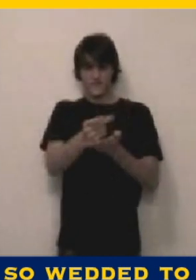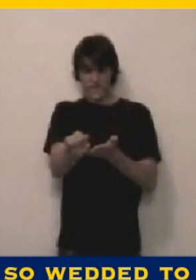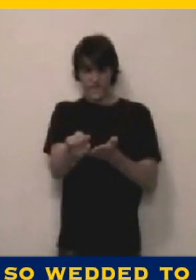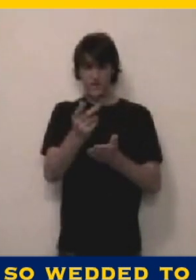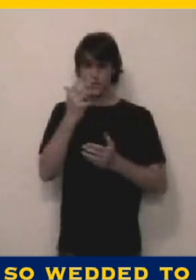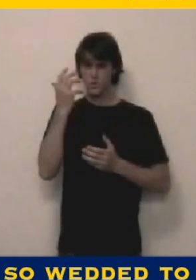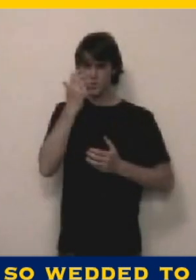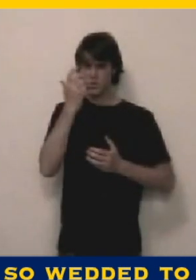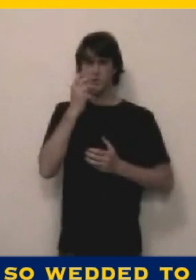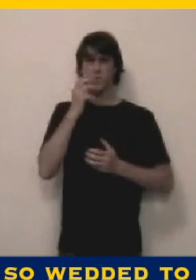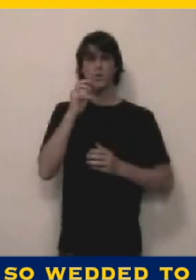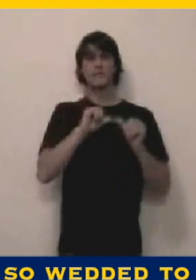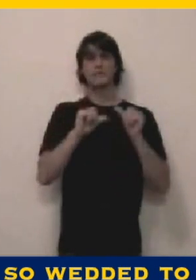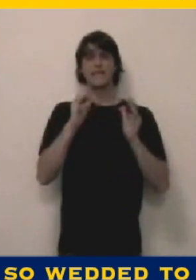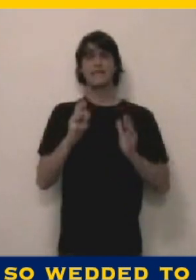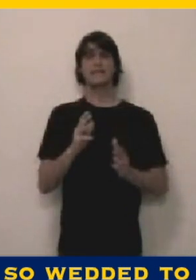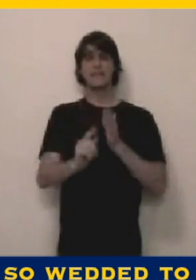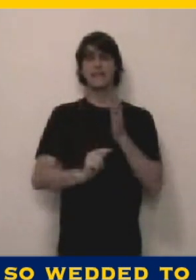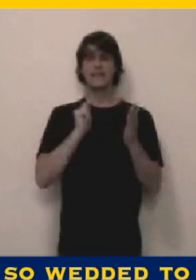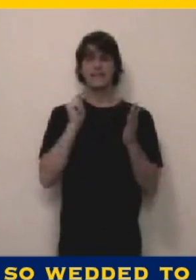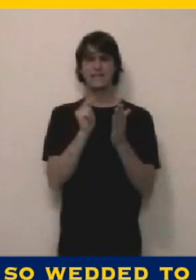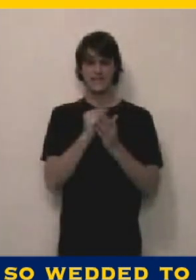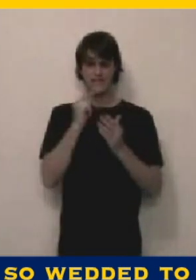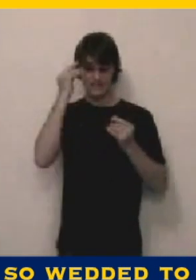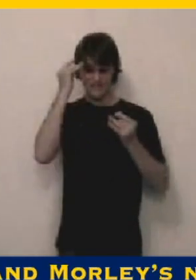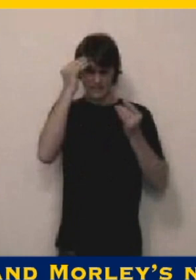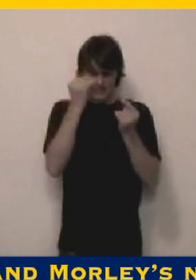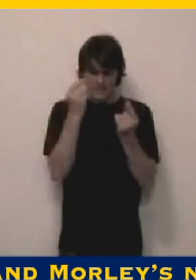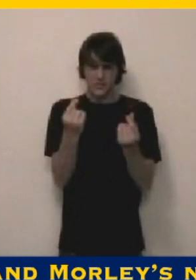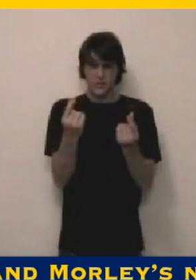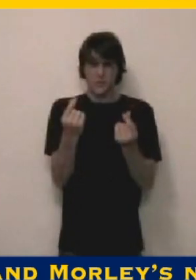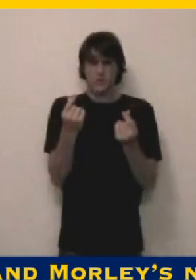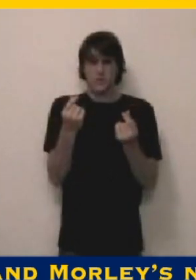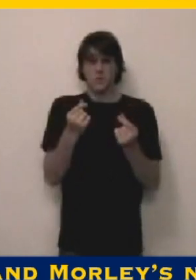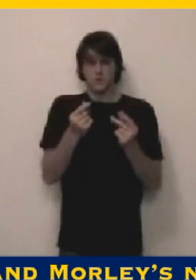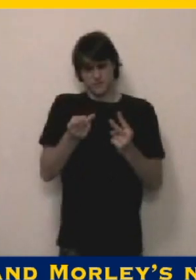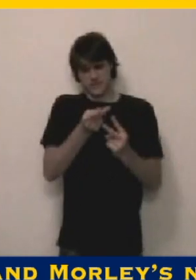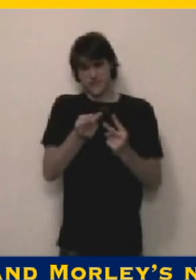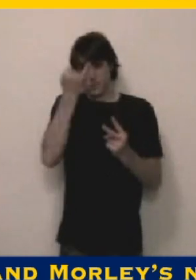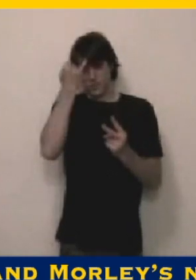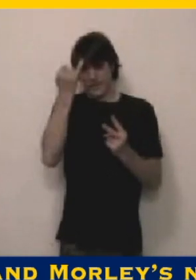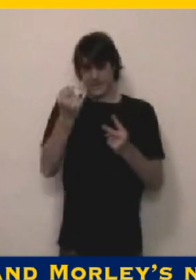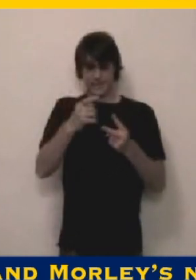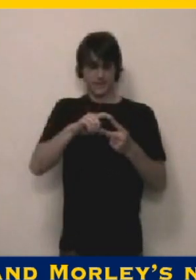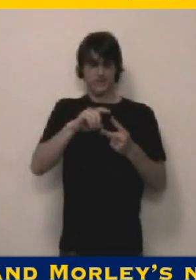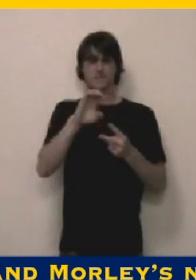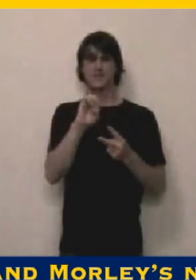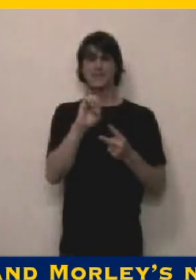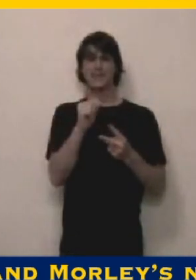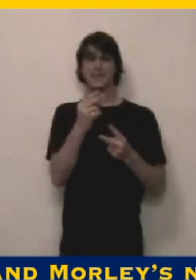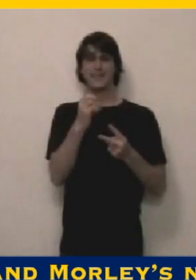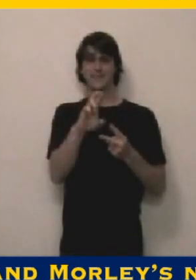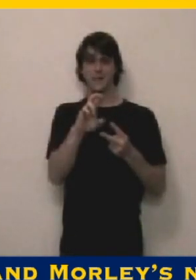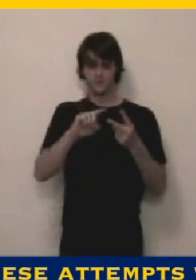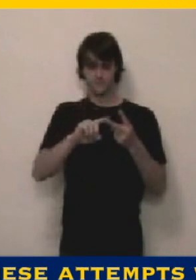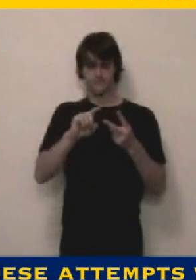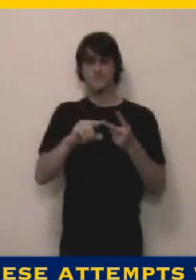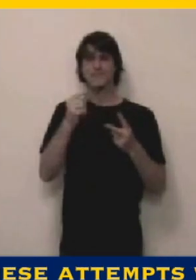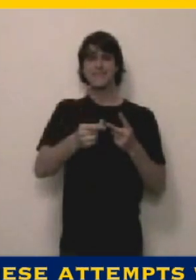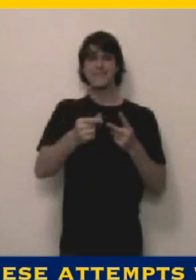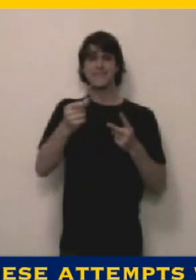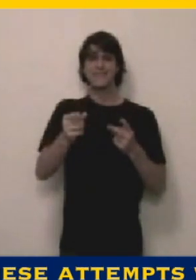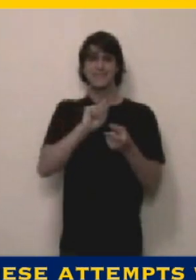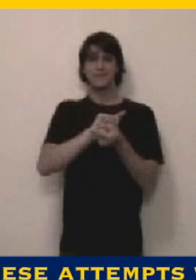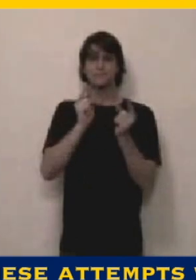and convinced of the universal validity of the Galilean transformation that they attempted to explain away Michelson and Morley's null results theoretically. The